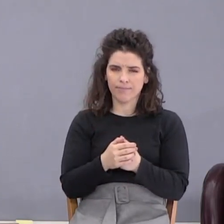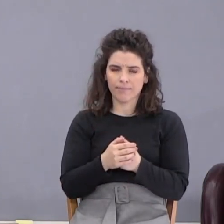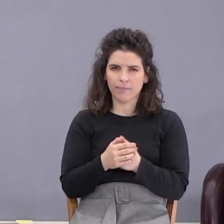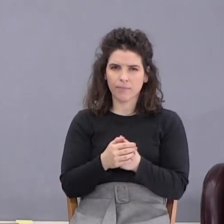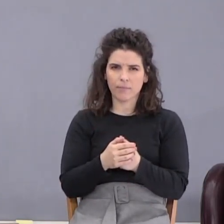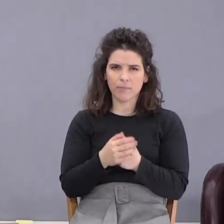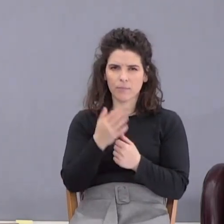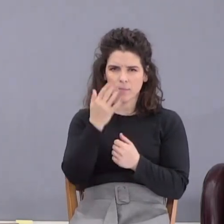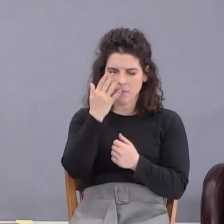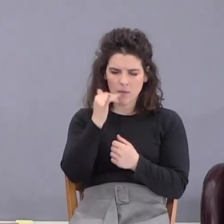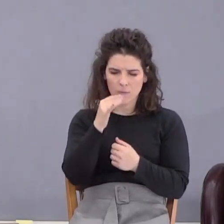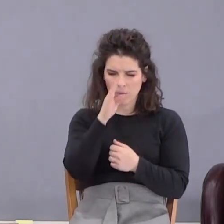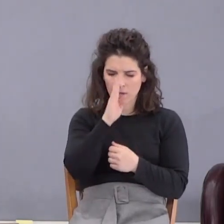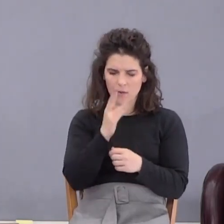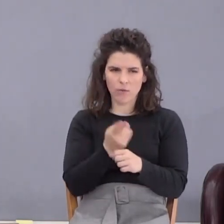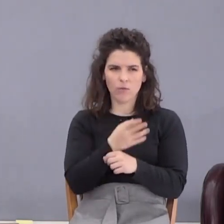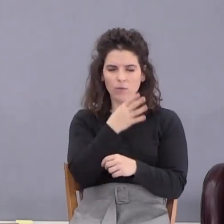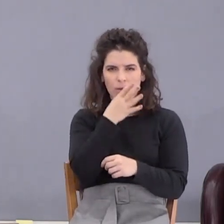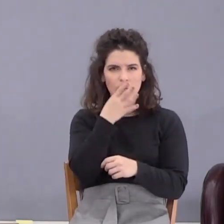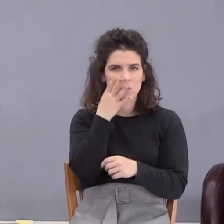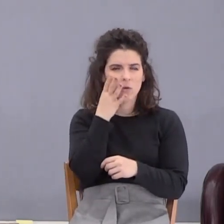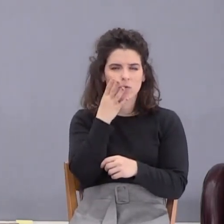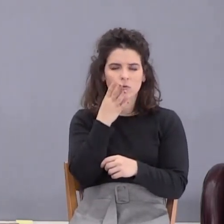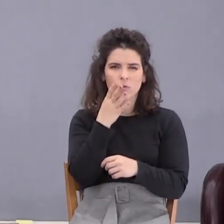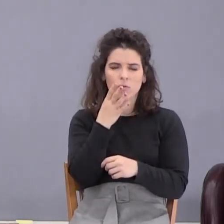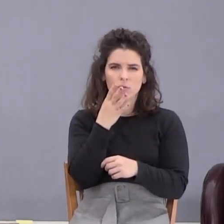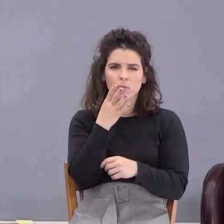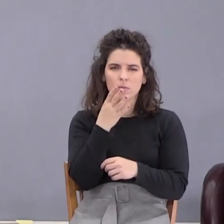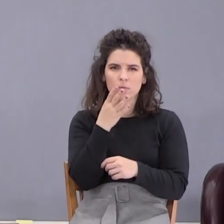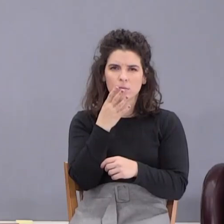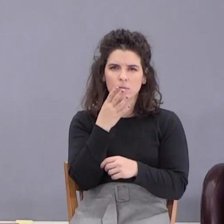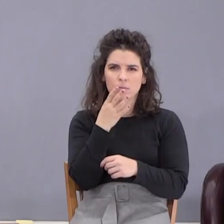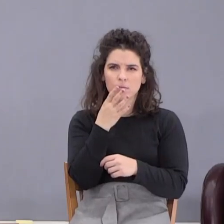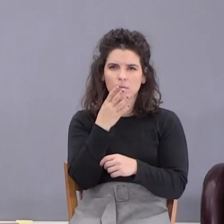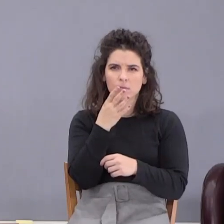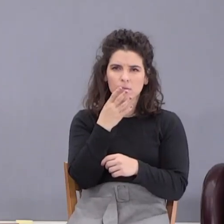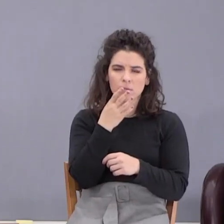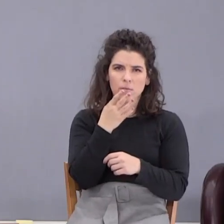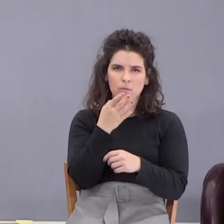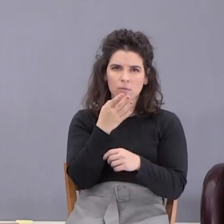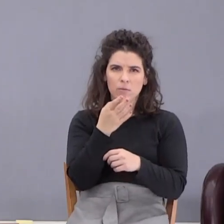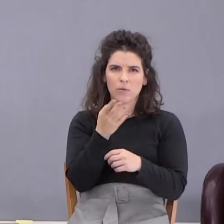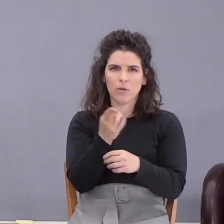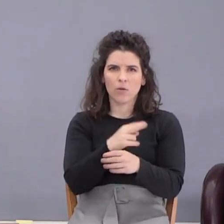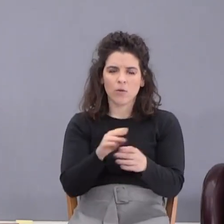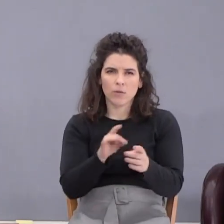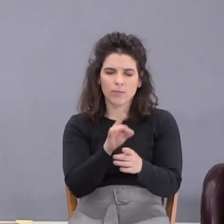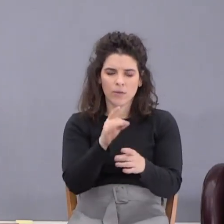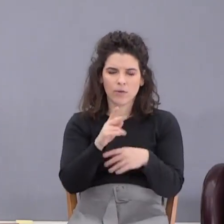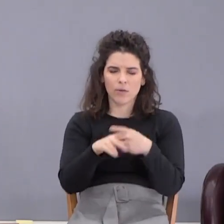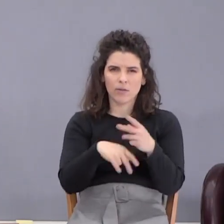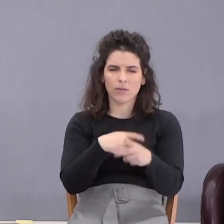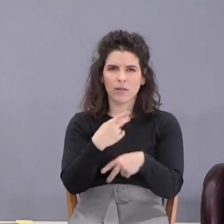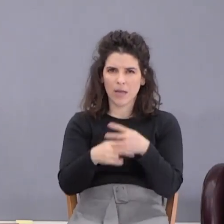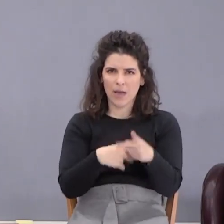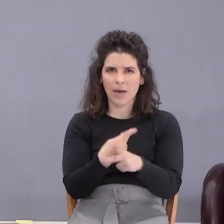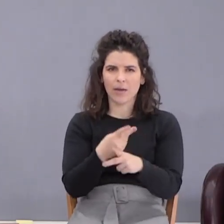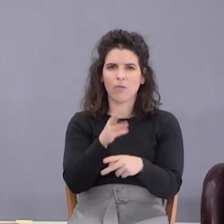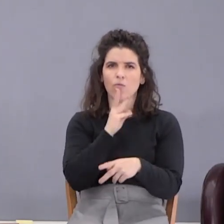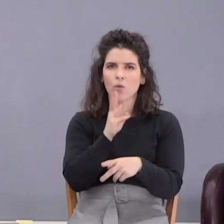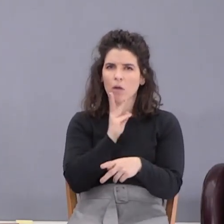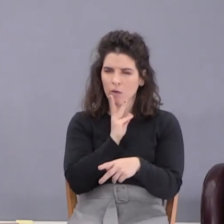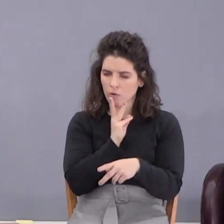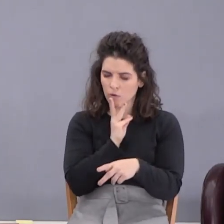think, why would God use agriculture? Listen, the Holy Spirit is a type of water. It's a type of